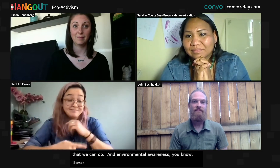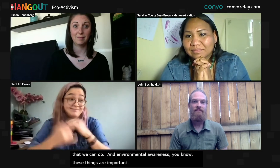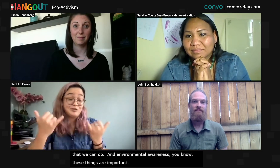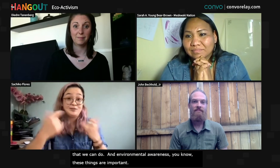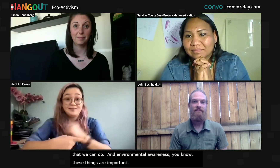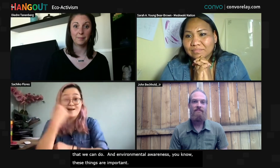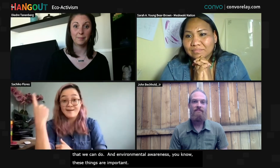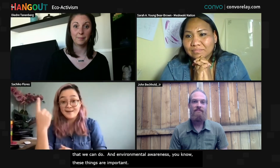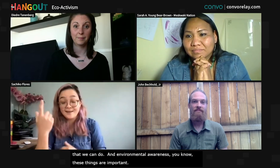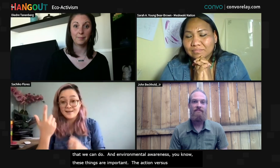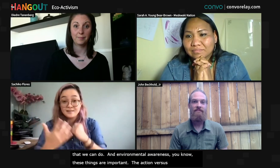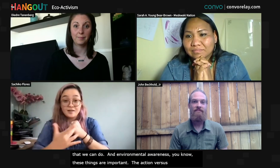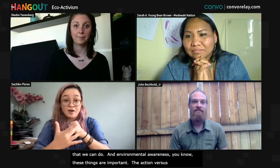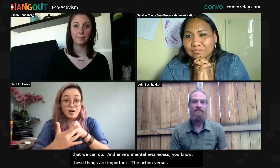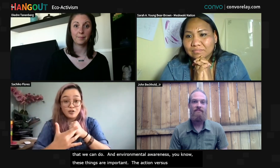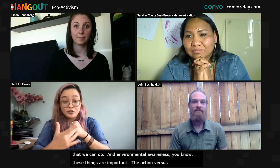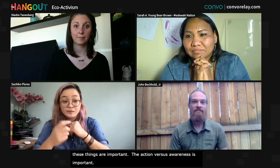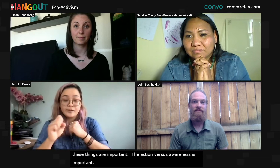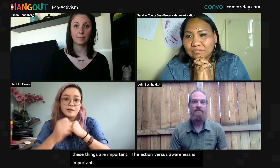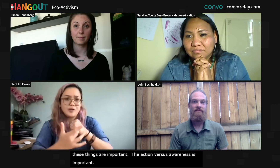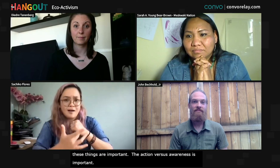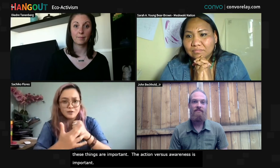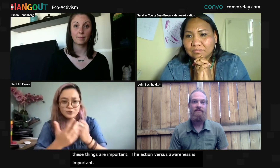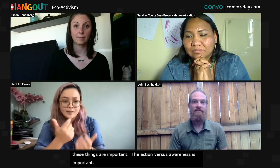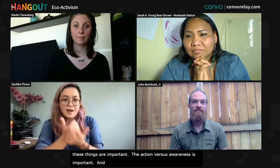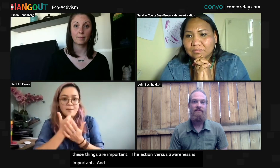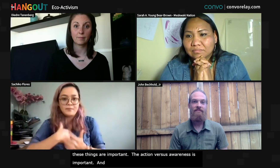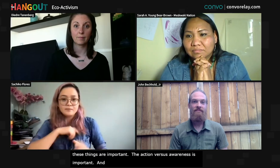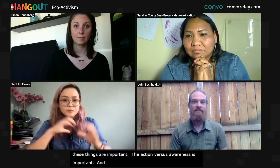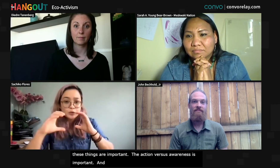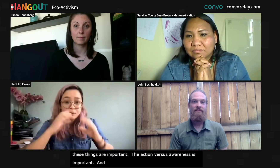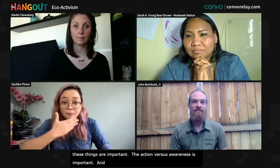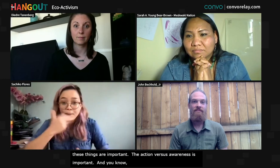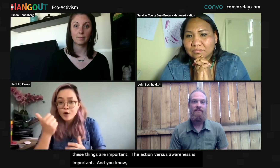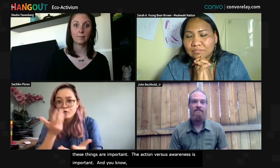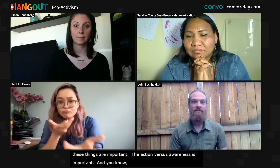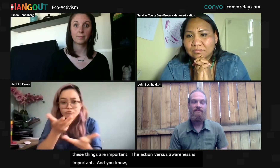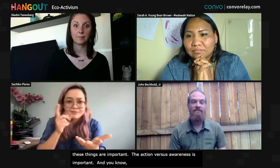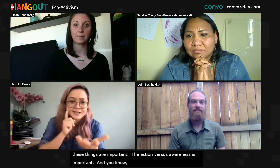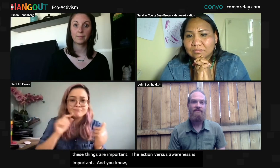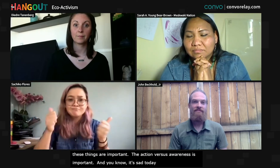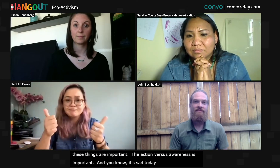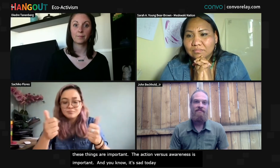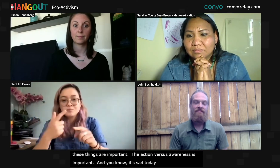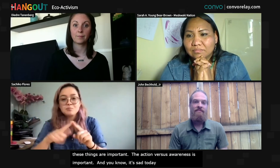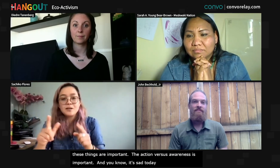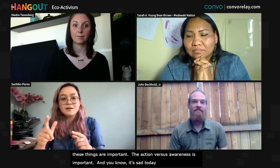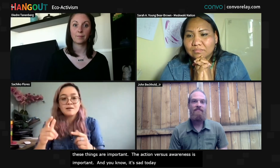important. And, it's sad today with technology. I mean, yes, technology helps us so much with